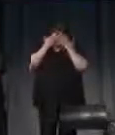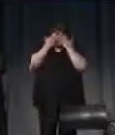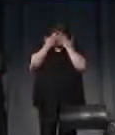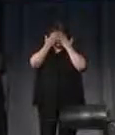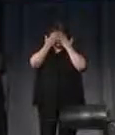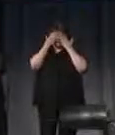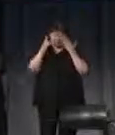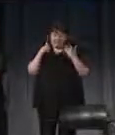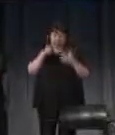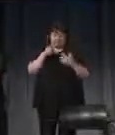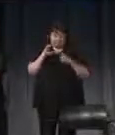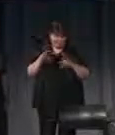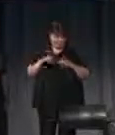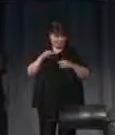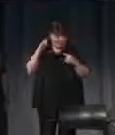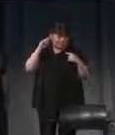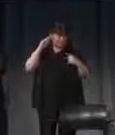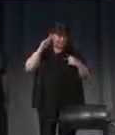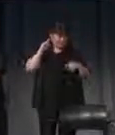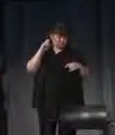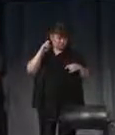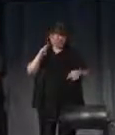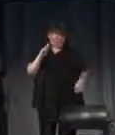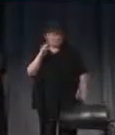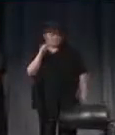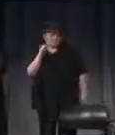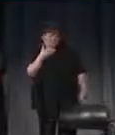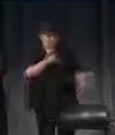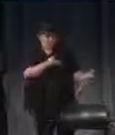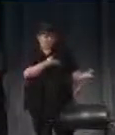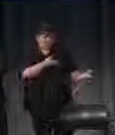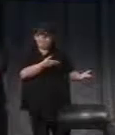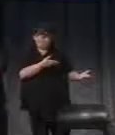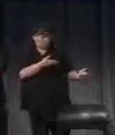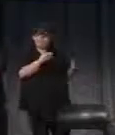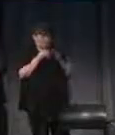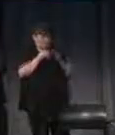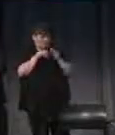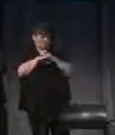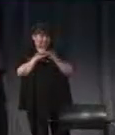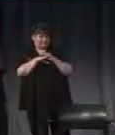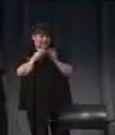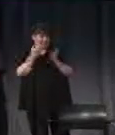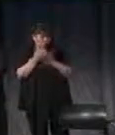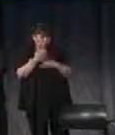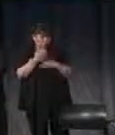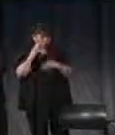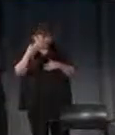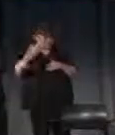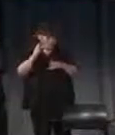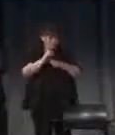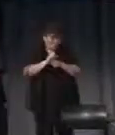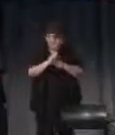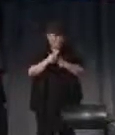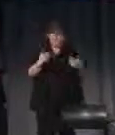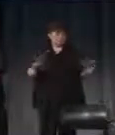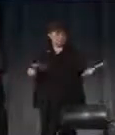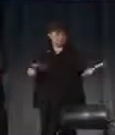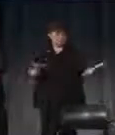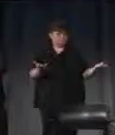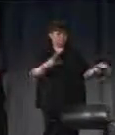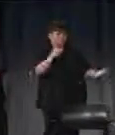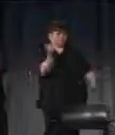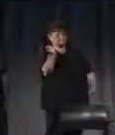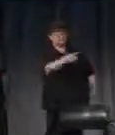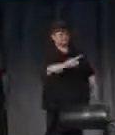has that been done in hearing? And Mara would have a great access to this through her historical work. So that's